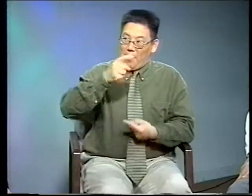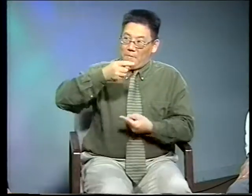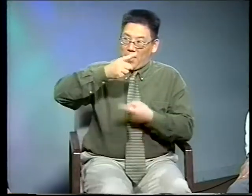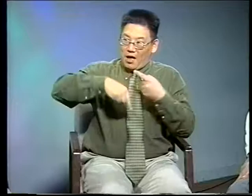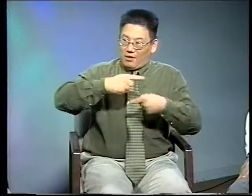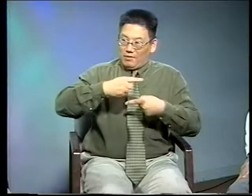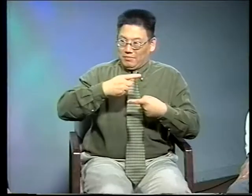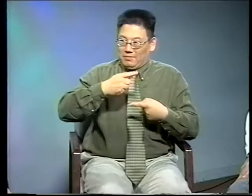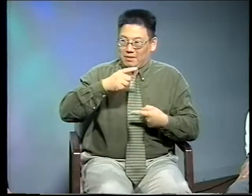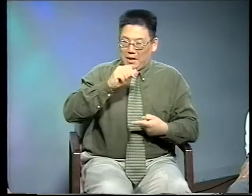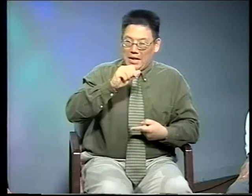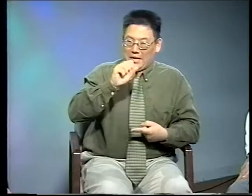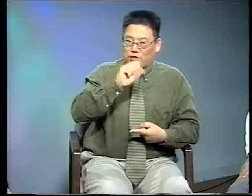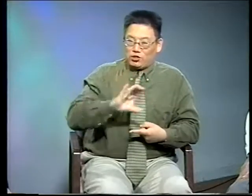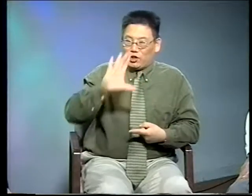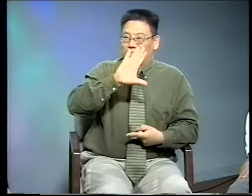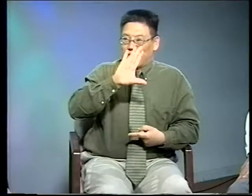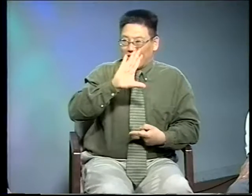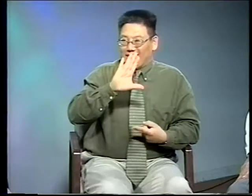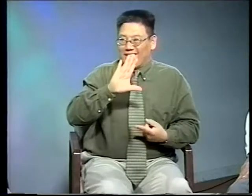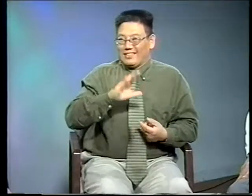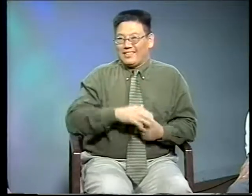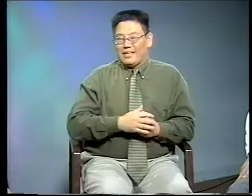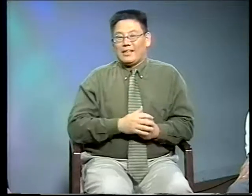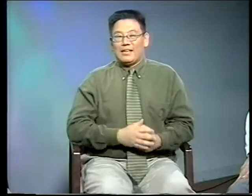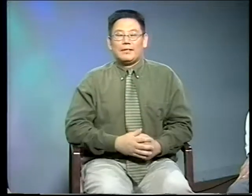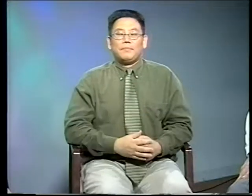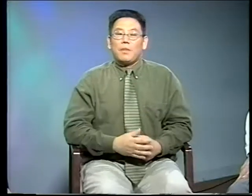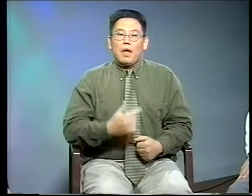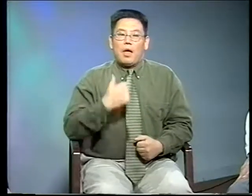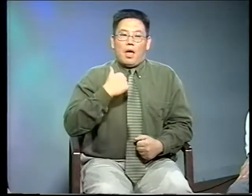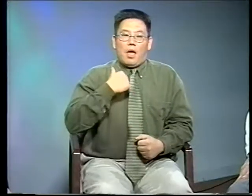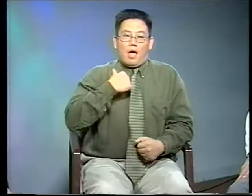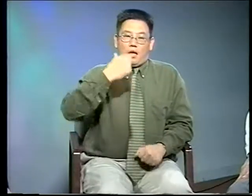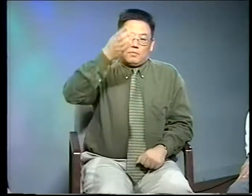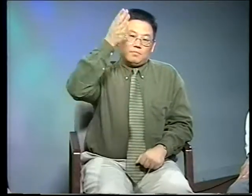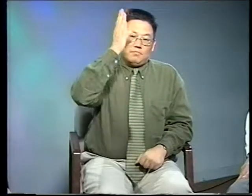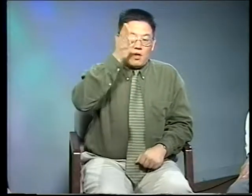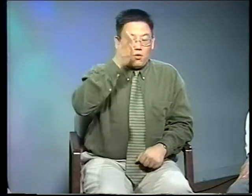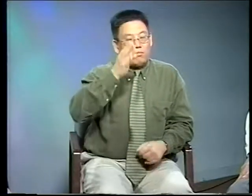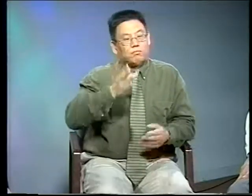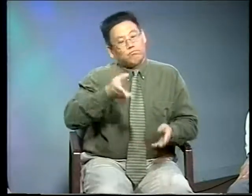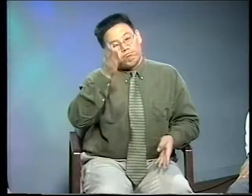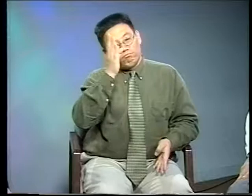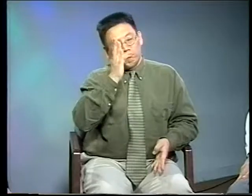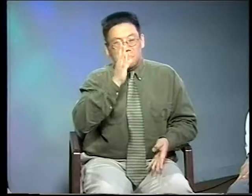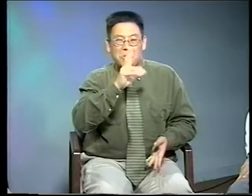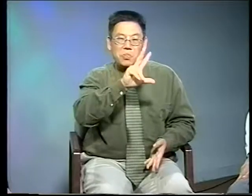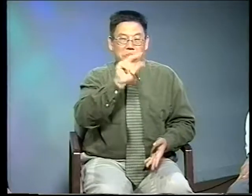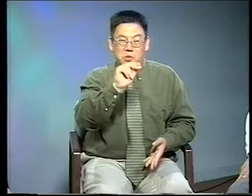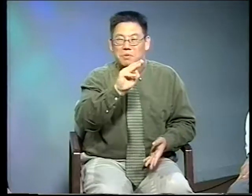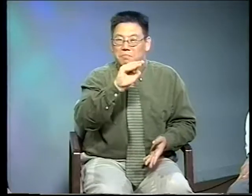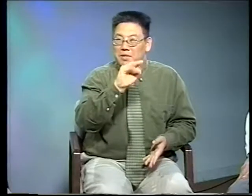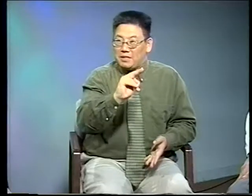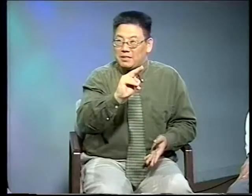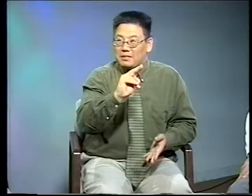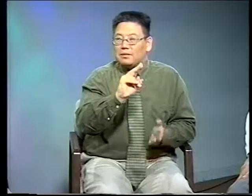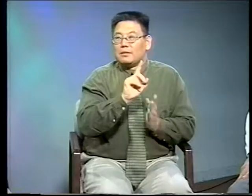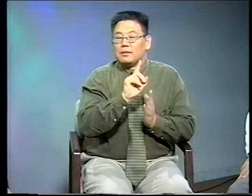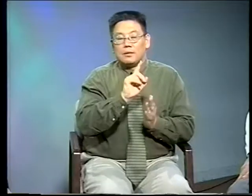I was presenting for about 30 minutes, and at the end, maybe the last 2 or 3 minutes,